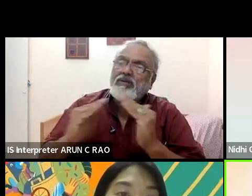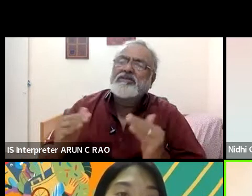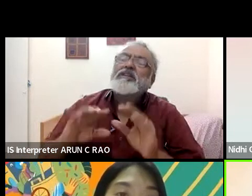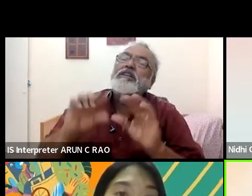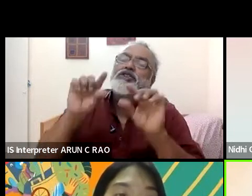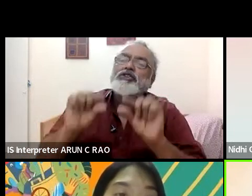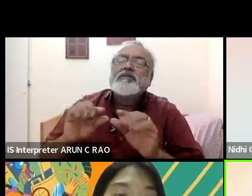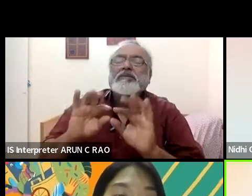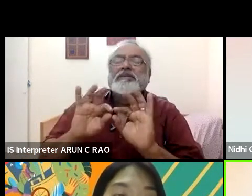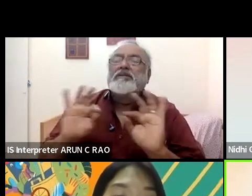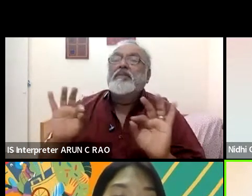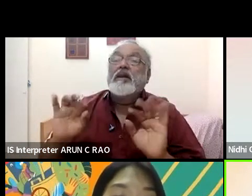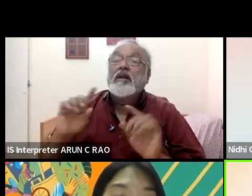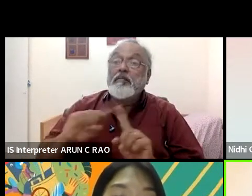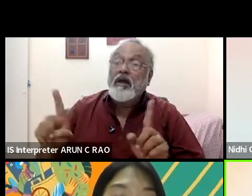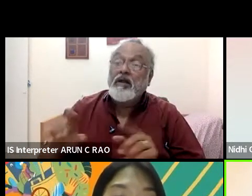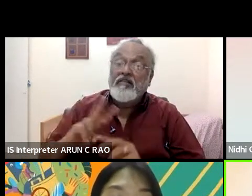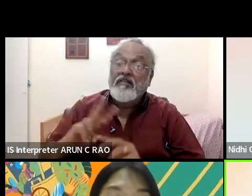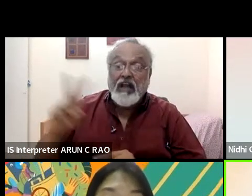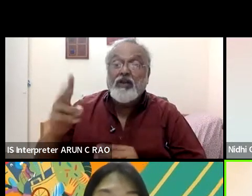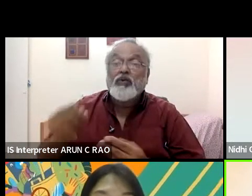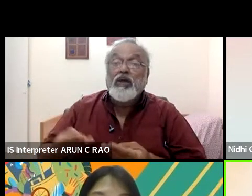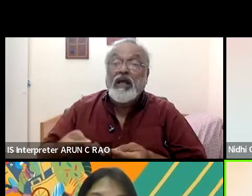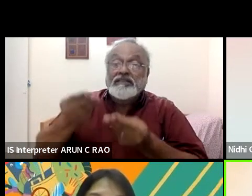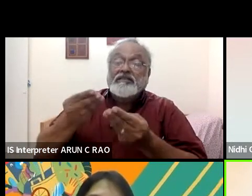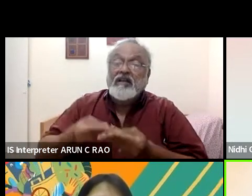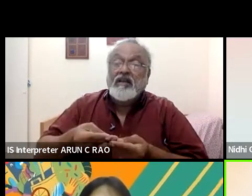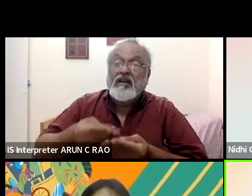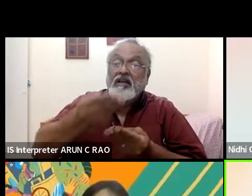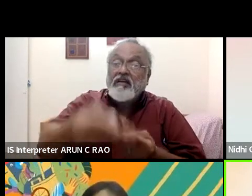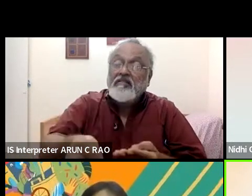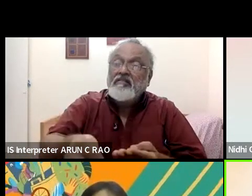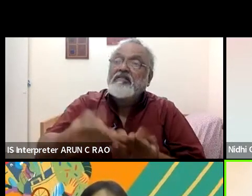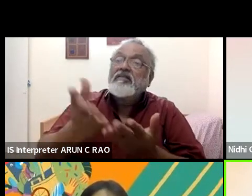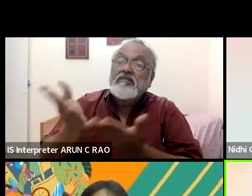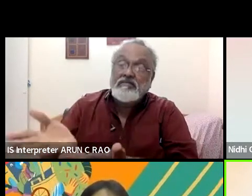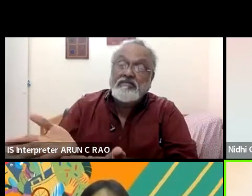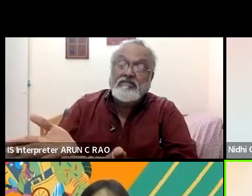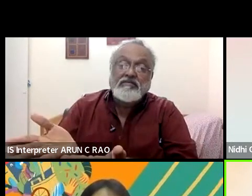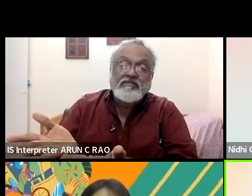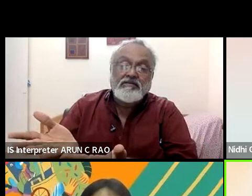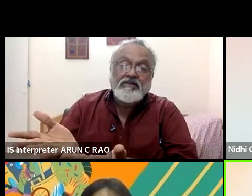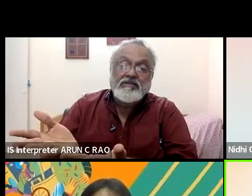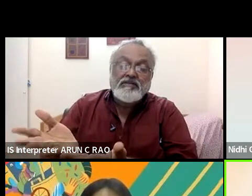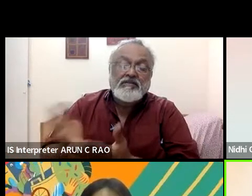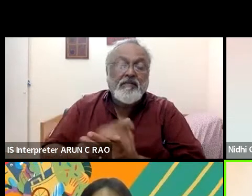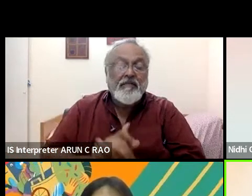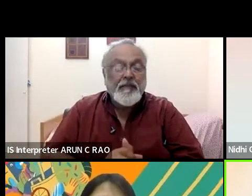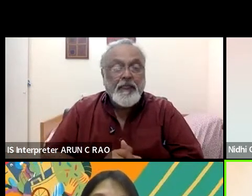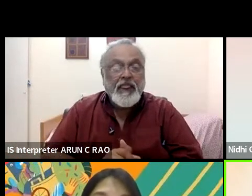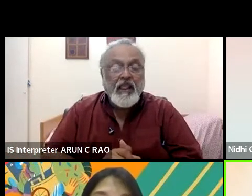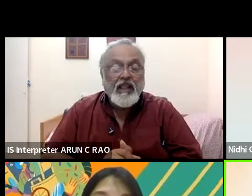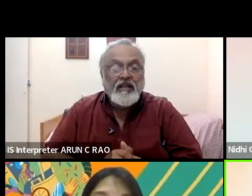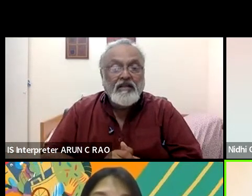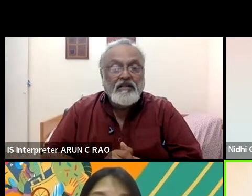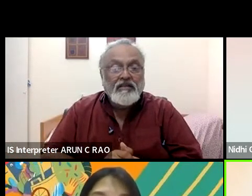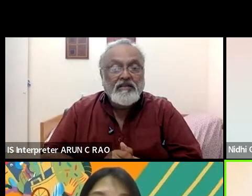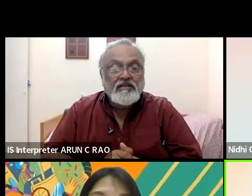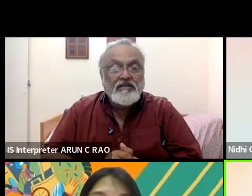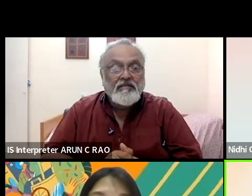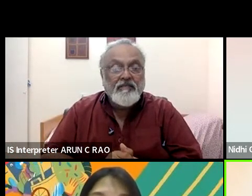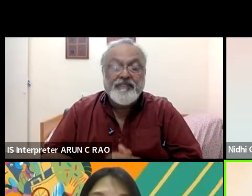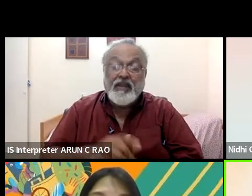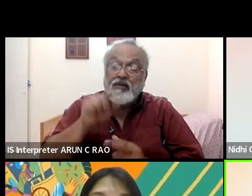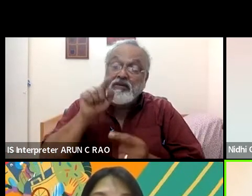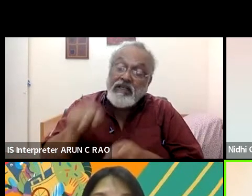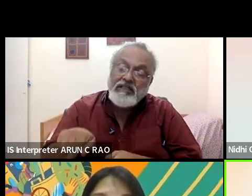provide something which is value addition actually brings to the fore that this is somewhere where the government can